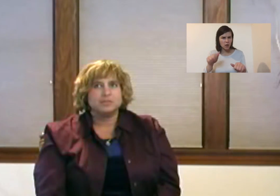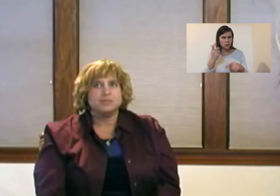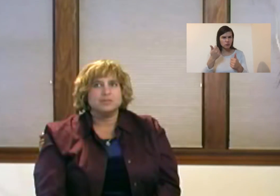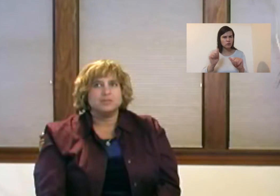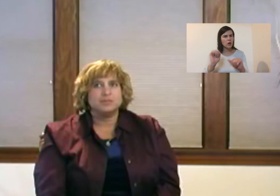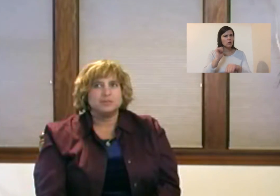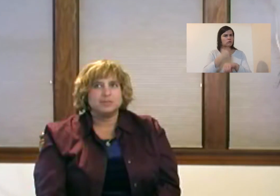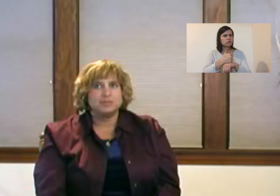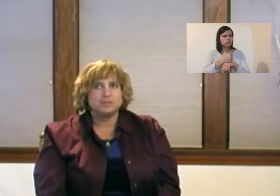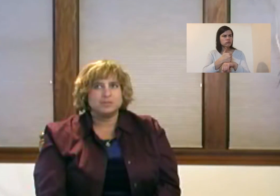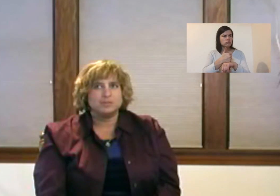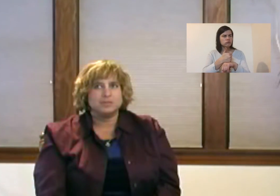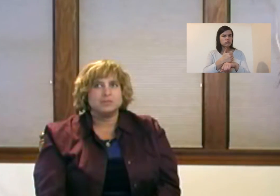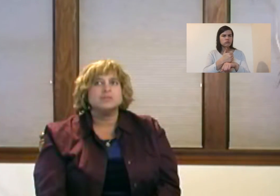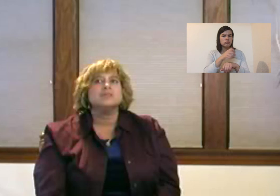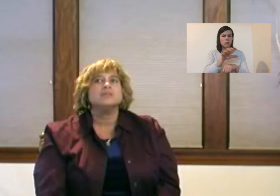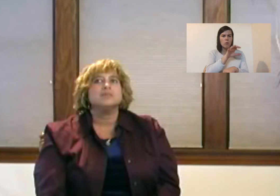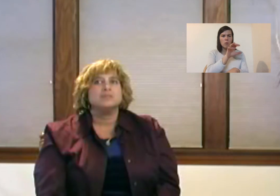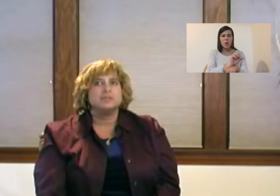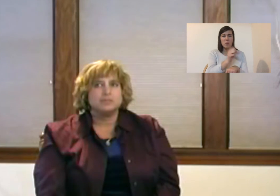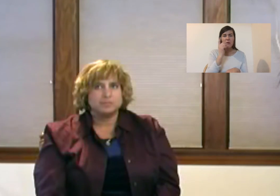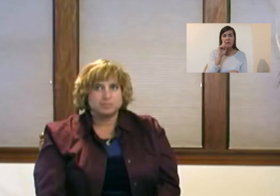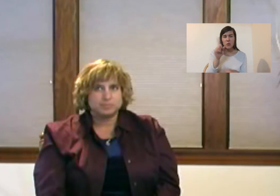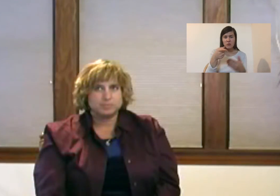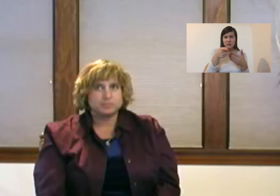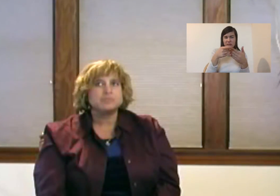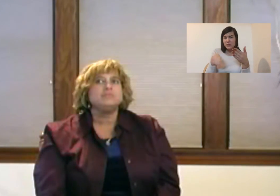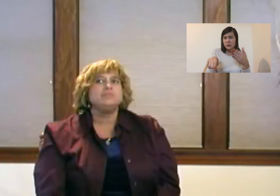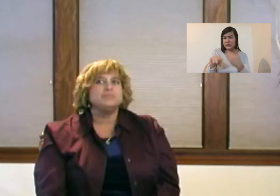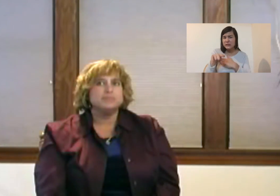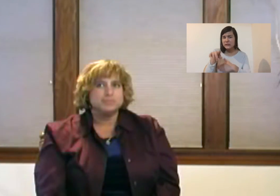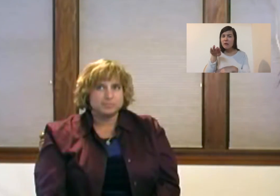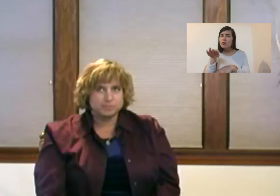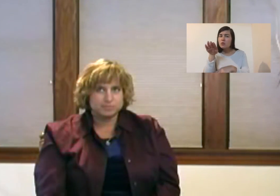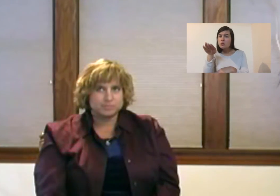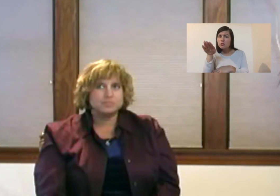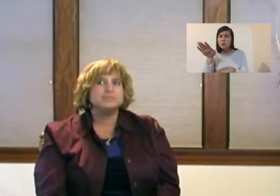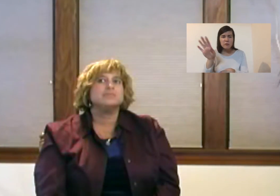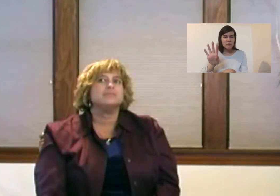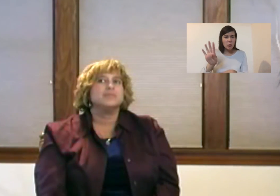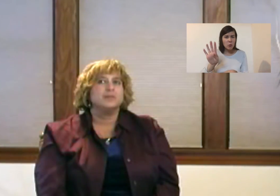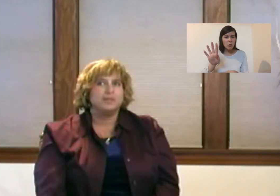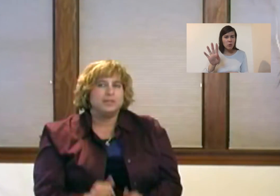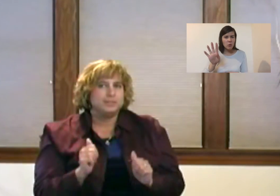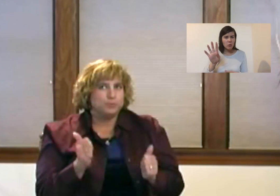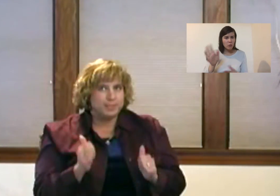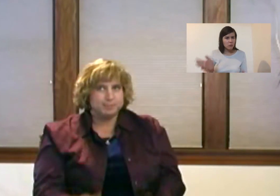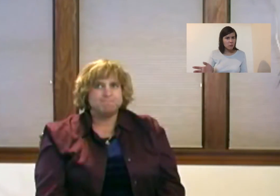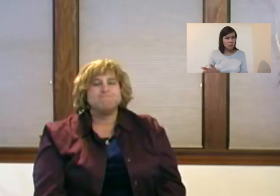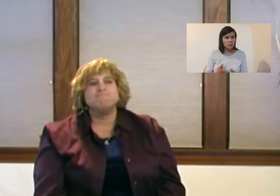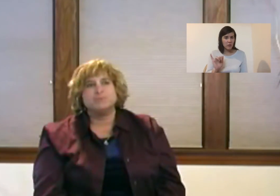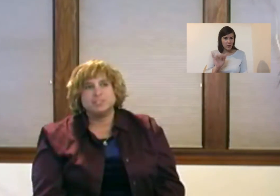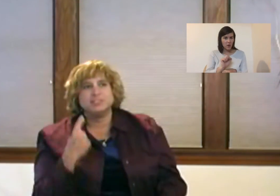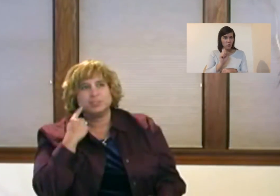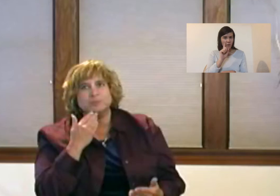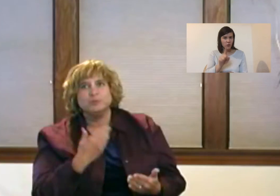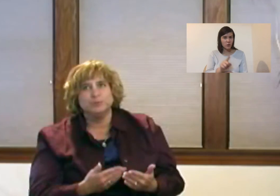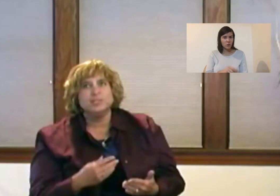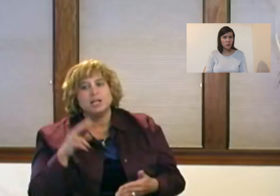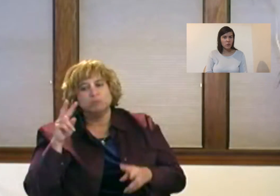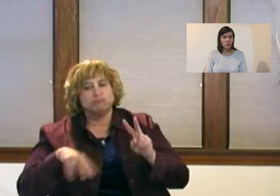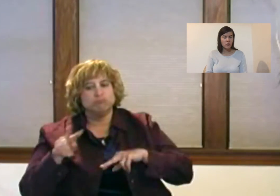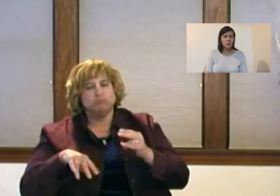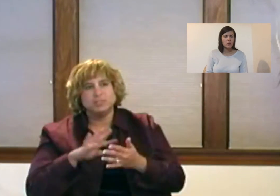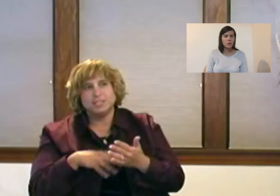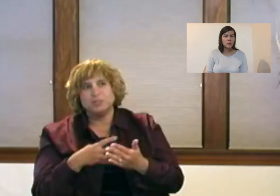up for maybe late next week in the afternoon, kind of 4 o'clock or so? Would that work for you to shoot